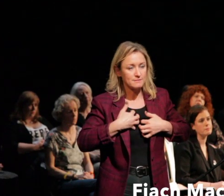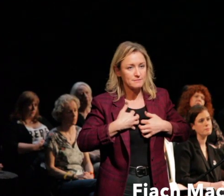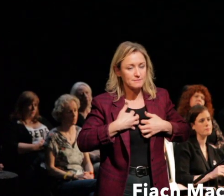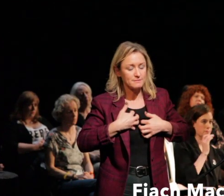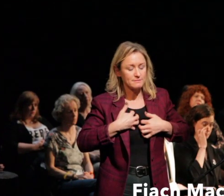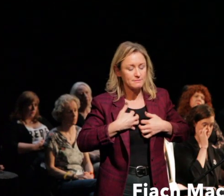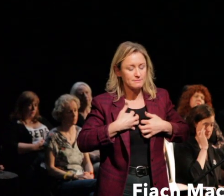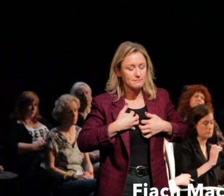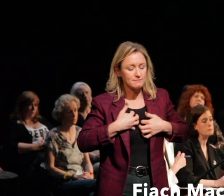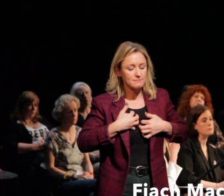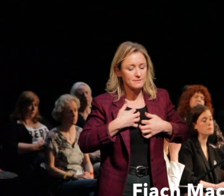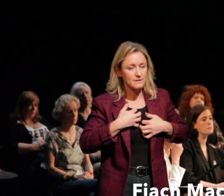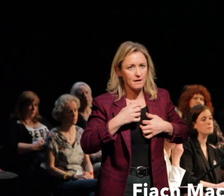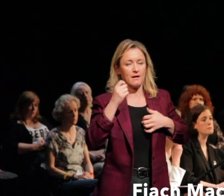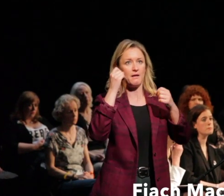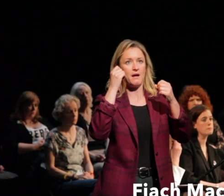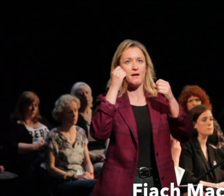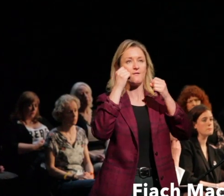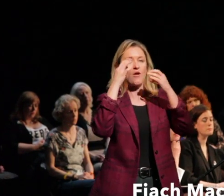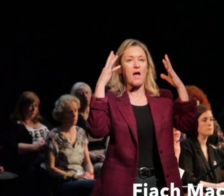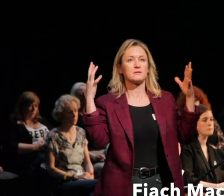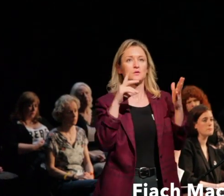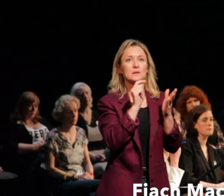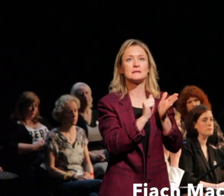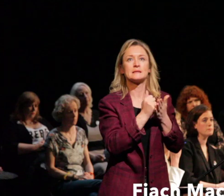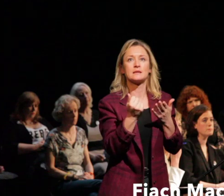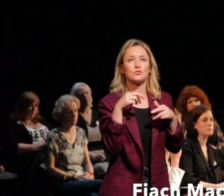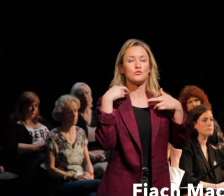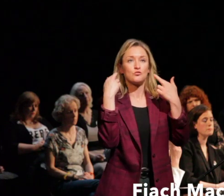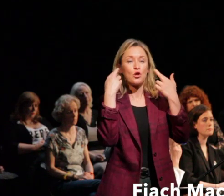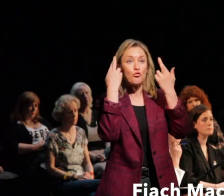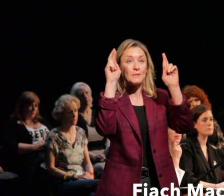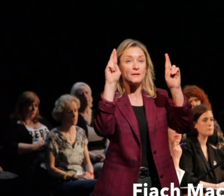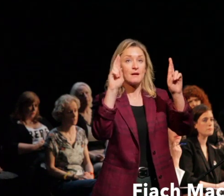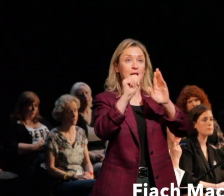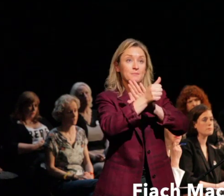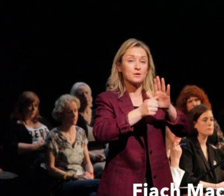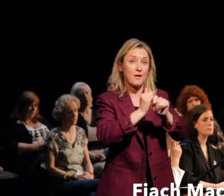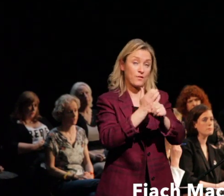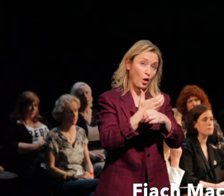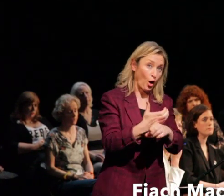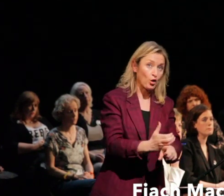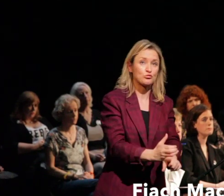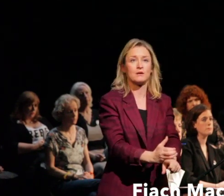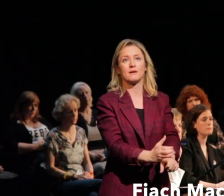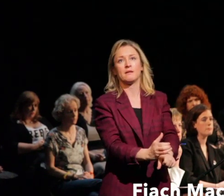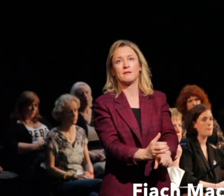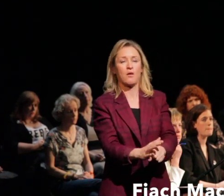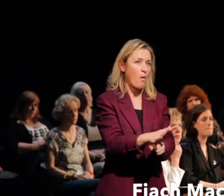I did not ensure that our 2016 programme would represent the experience of the nation as a whole, male and